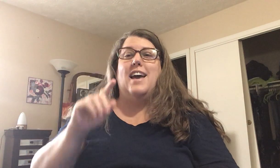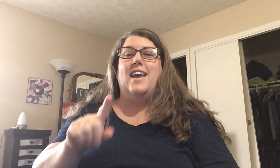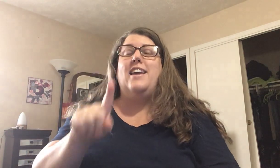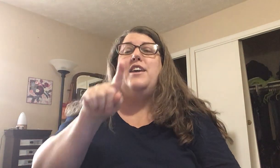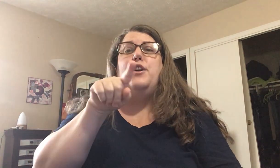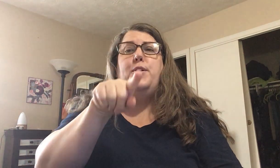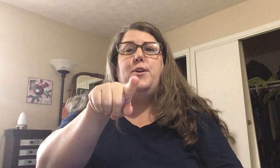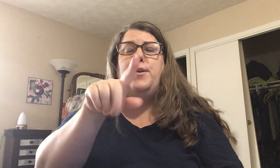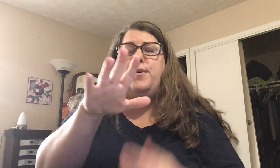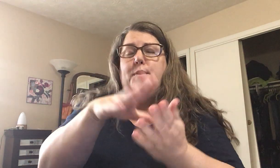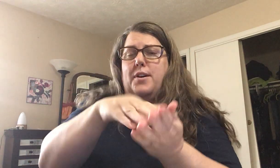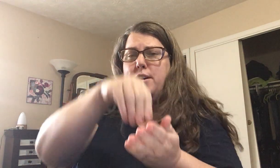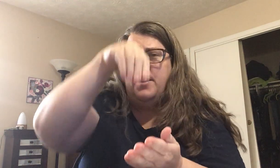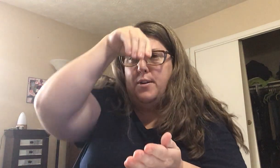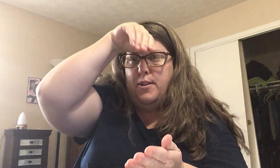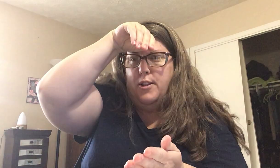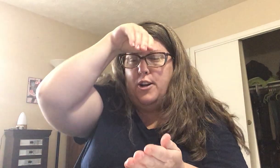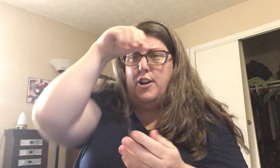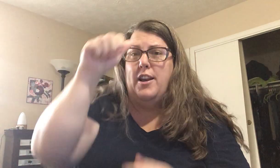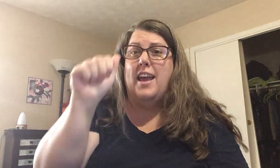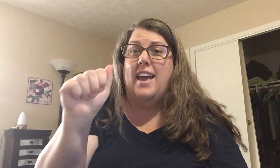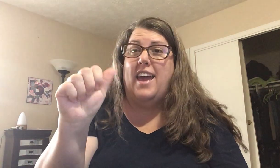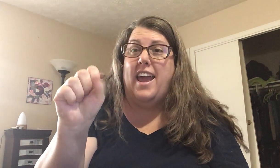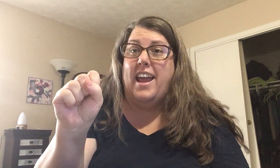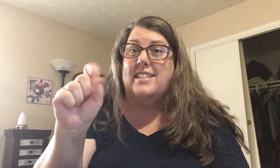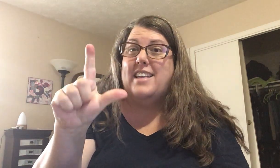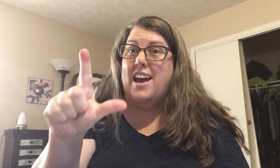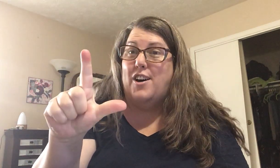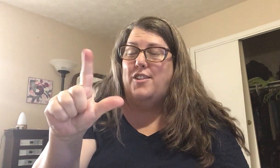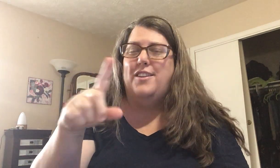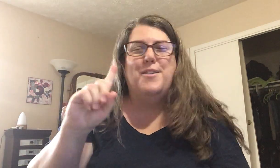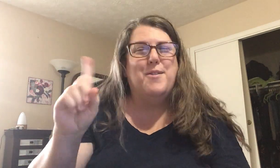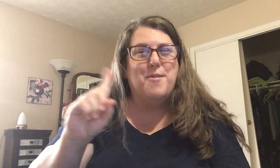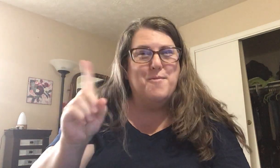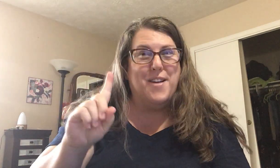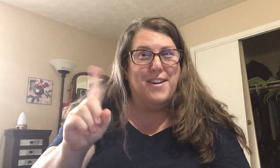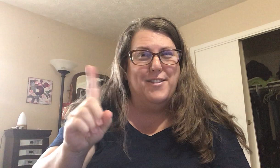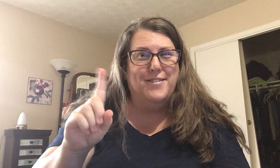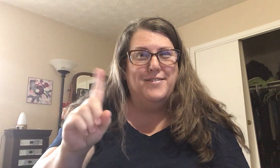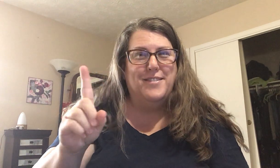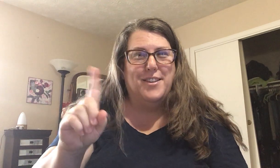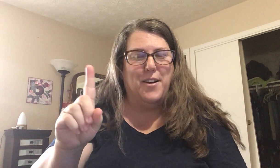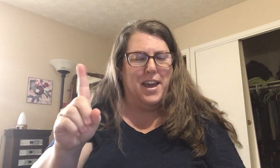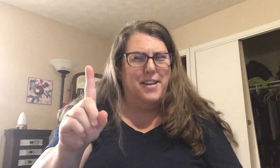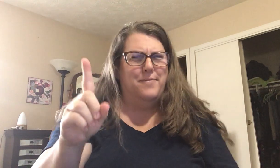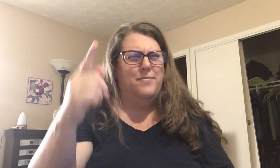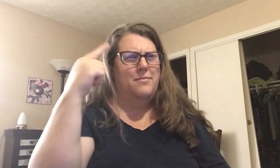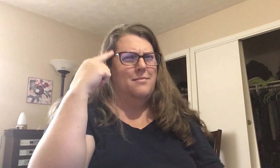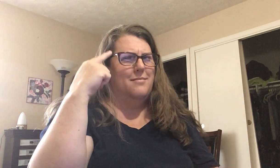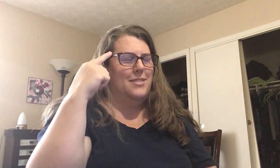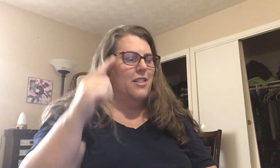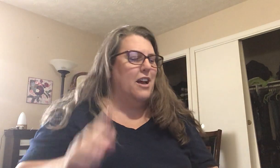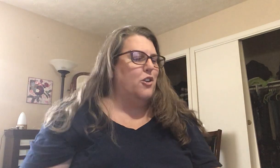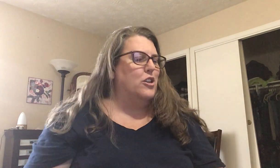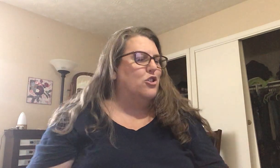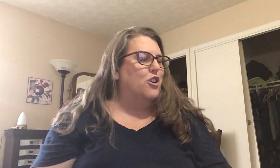say, you learn ASL where? Okay? Get that question look on your